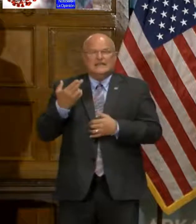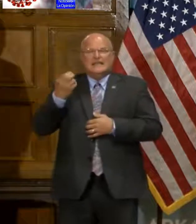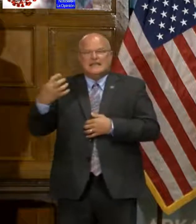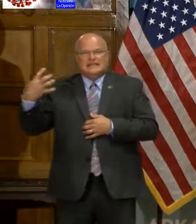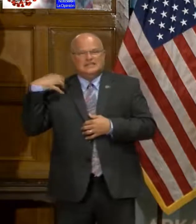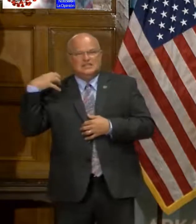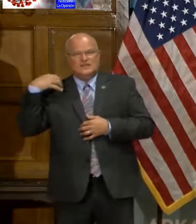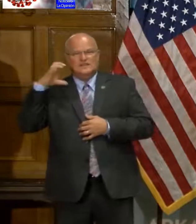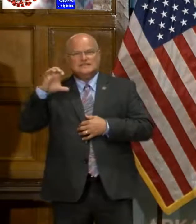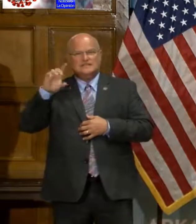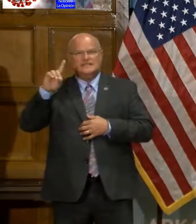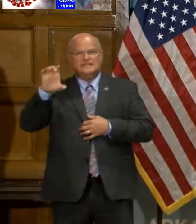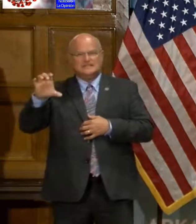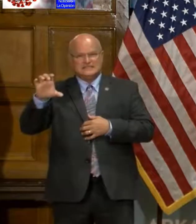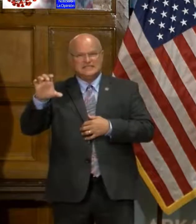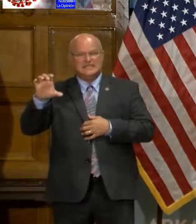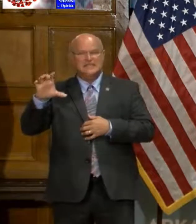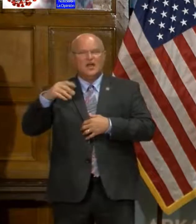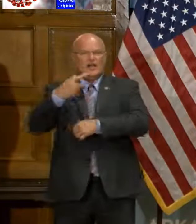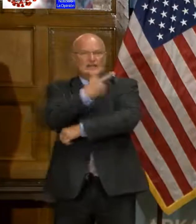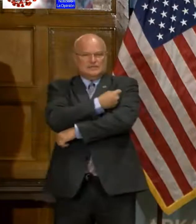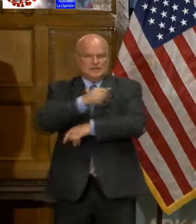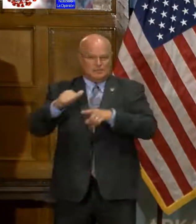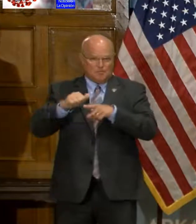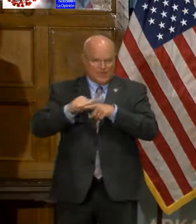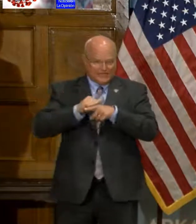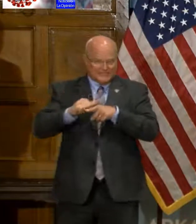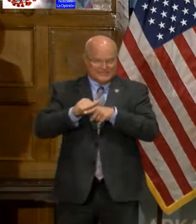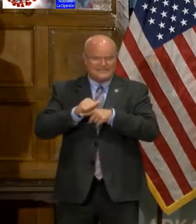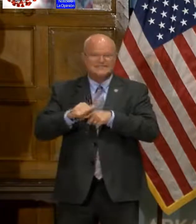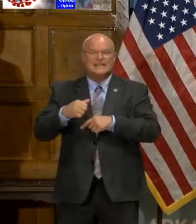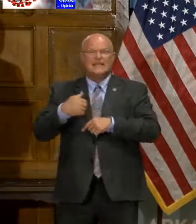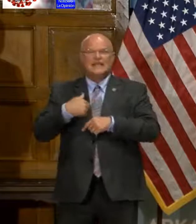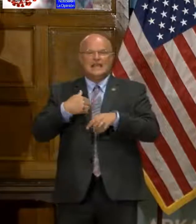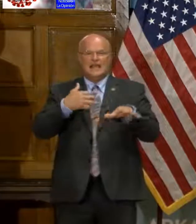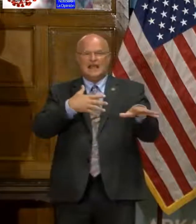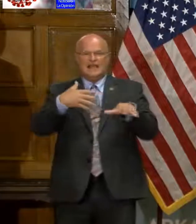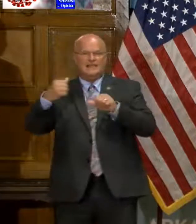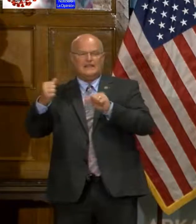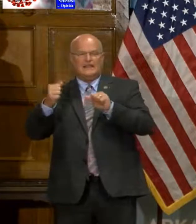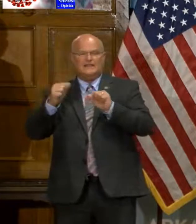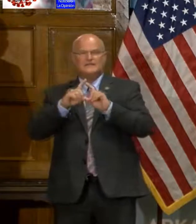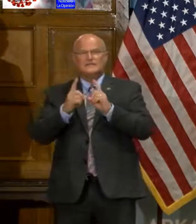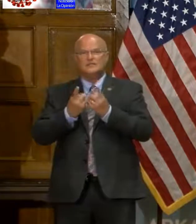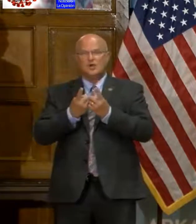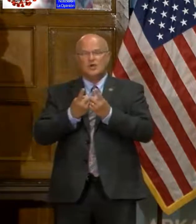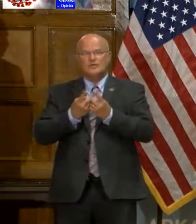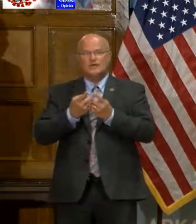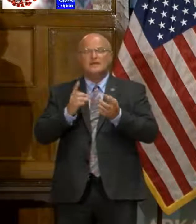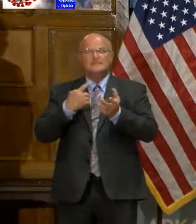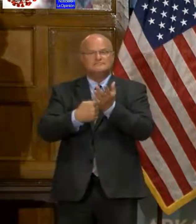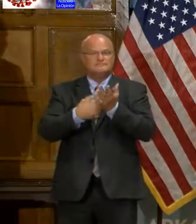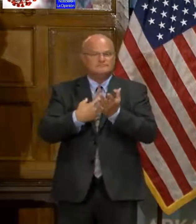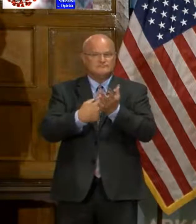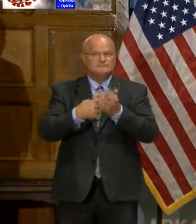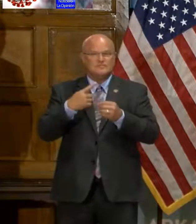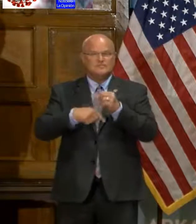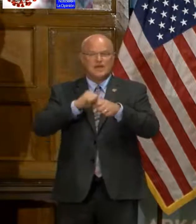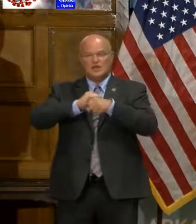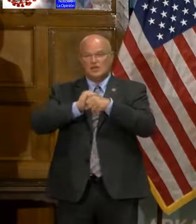the CDC's Advisory Committee on Immunization Practices. And when I left the department, they were talking